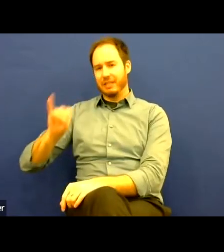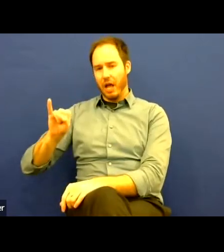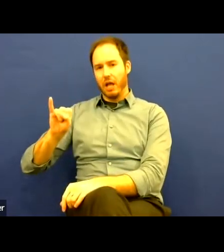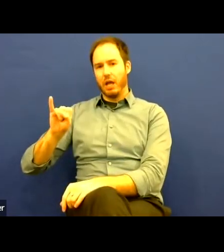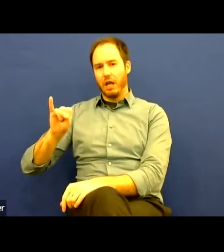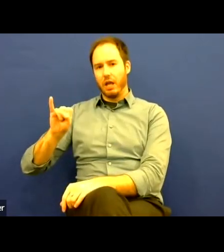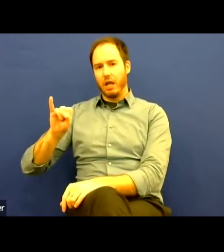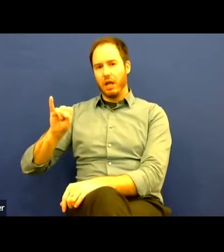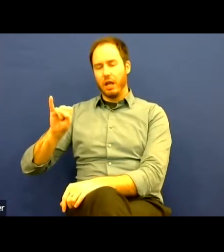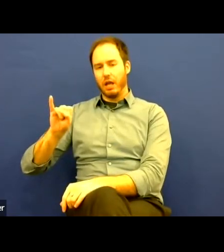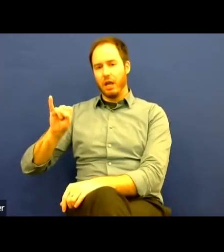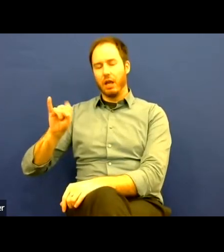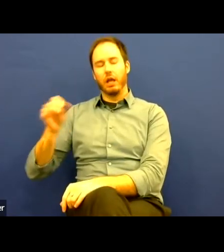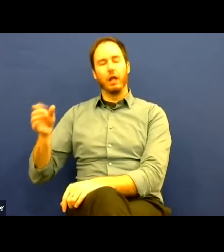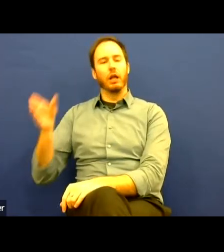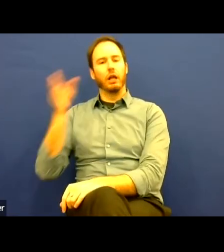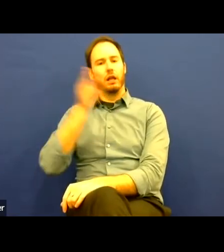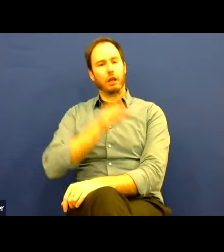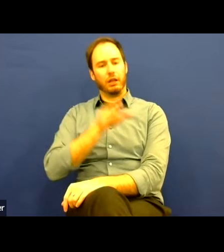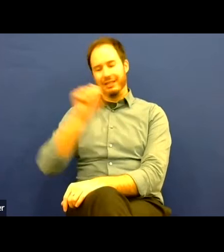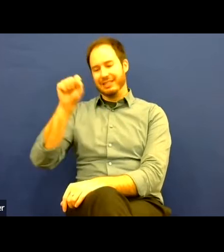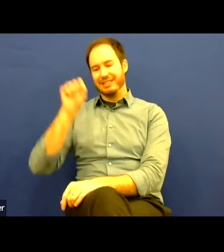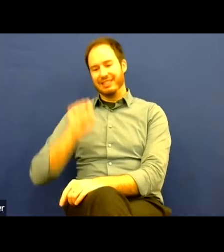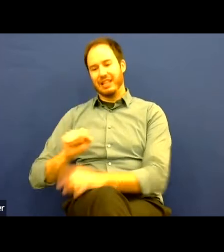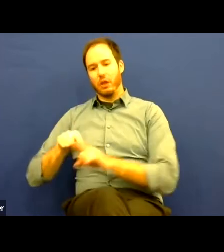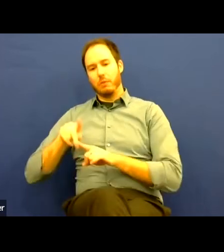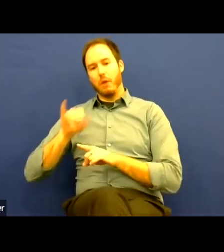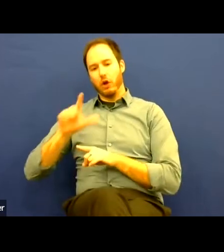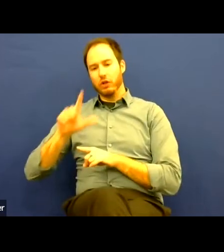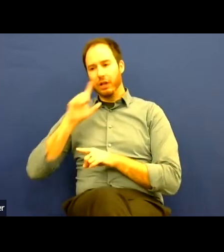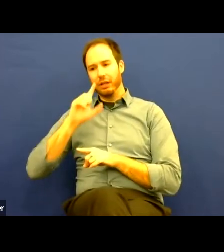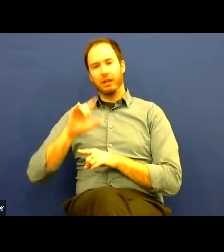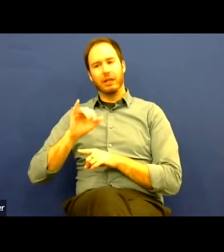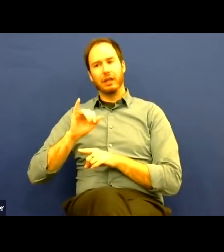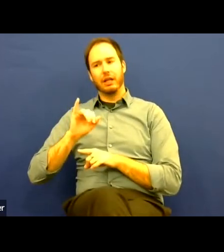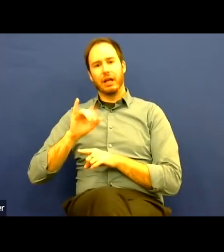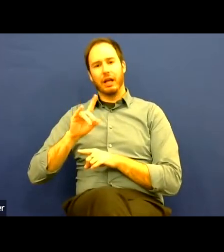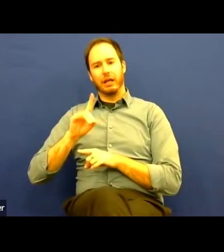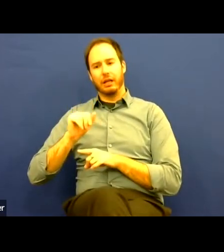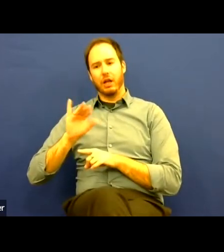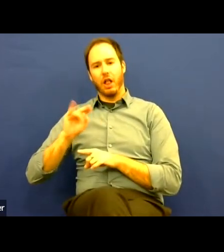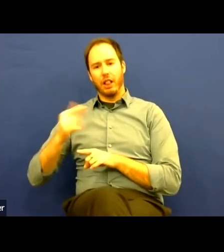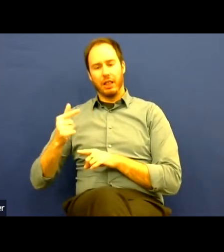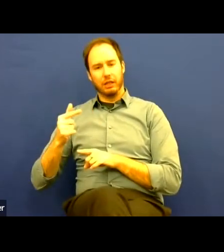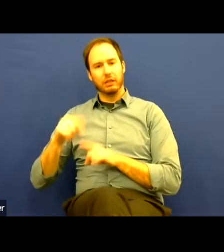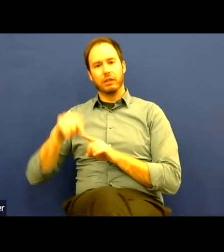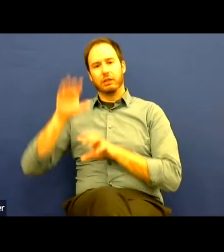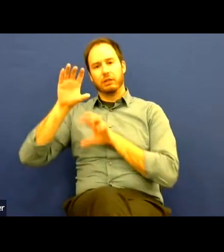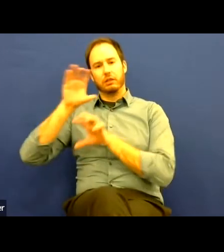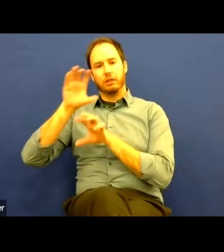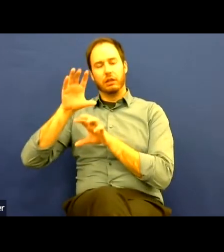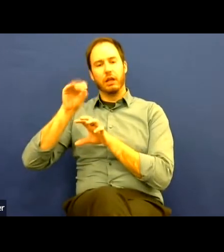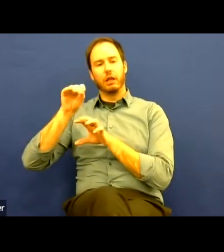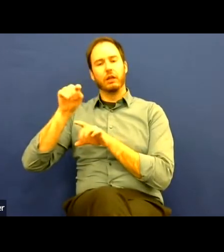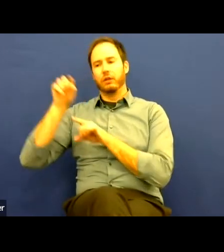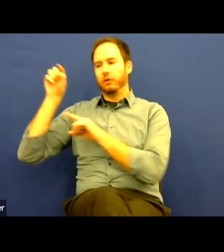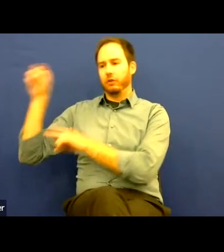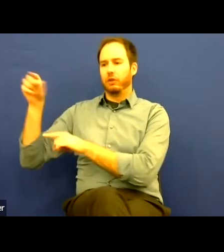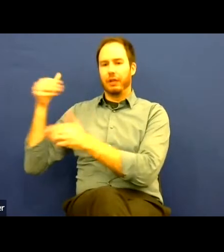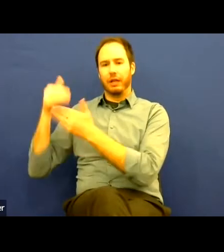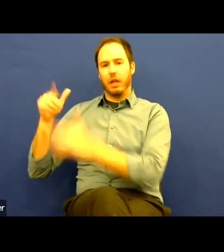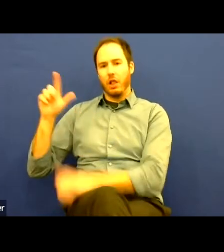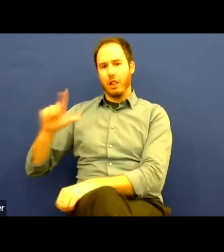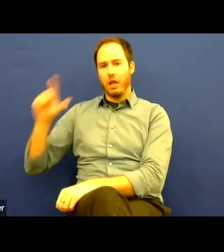Obviously. The parcel to the south, I believe, is owned by Iacculli. And the two parcels near the library, I believe,